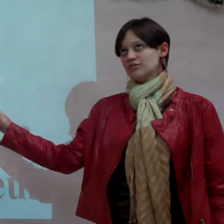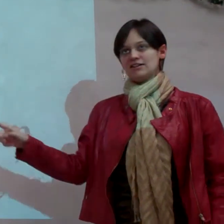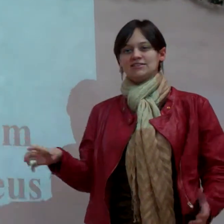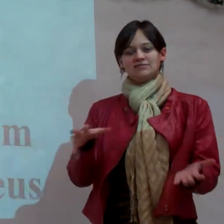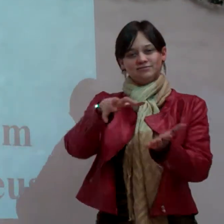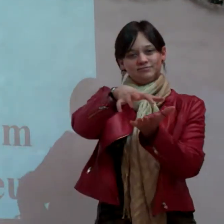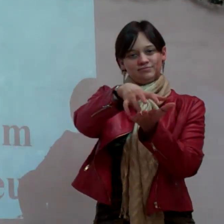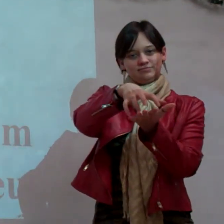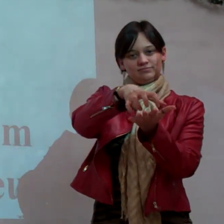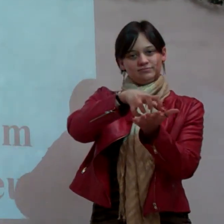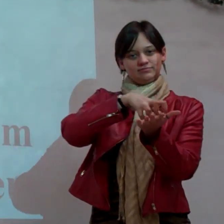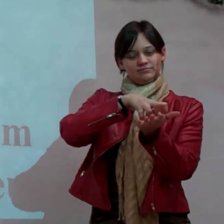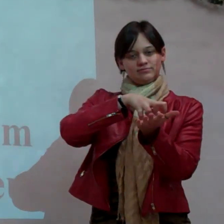Arat.